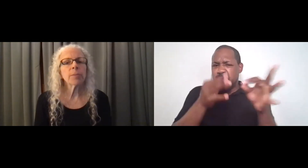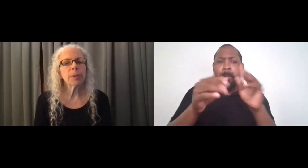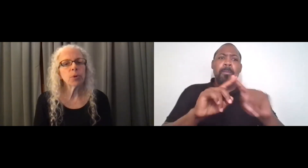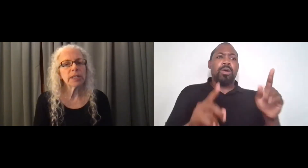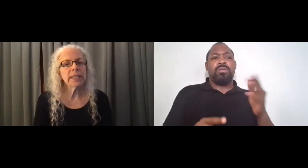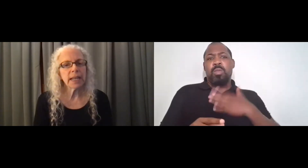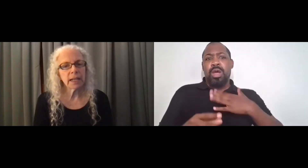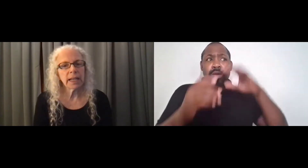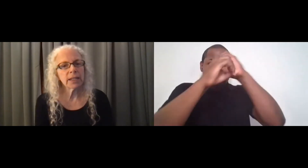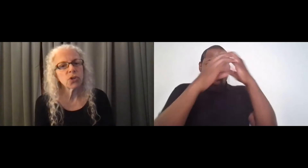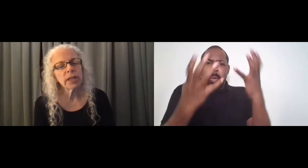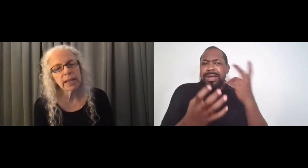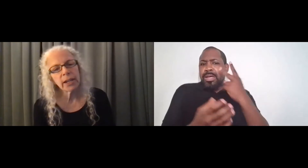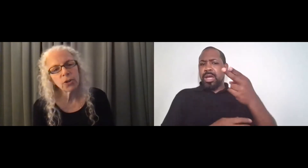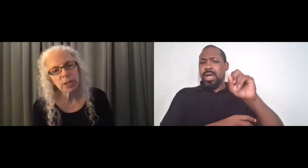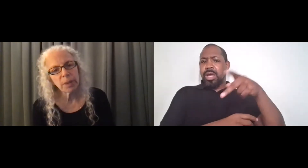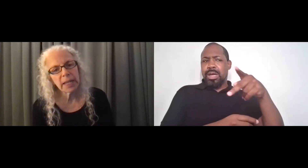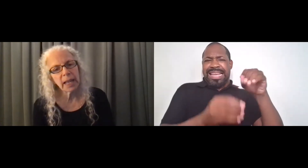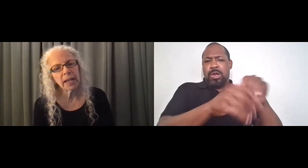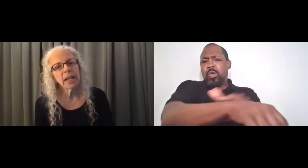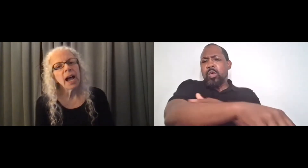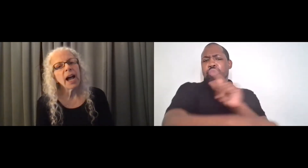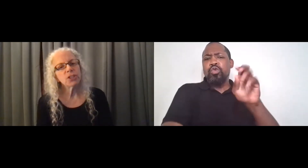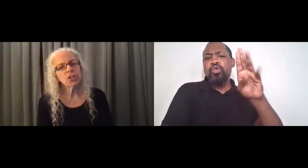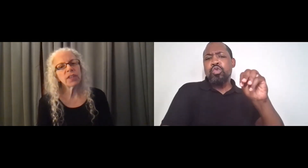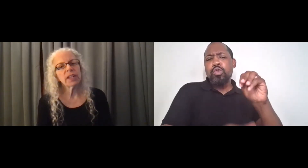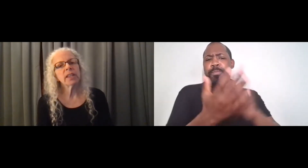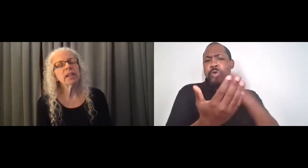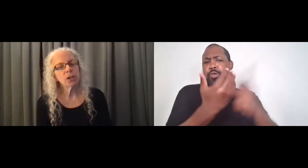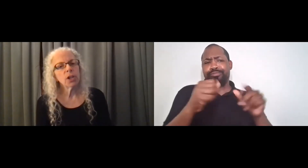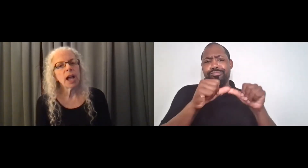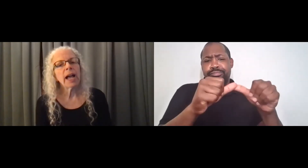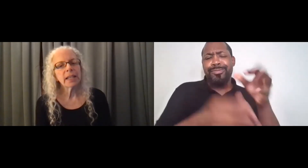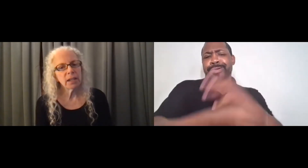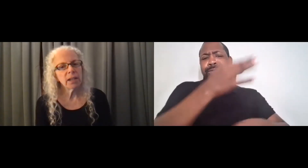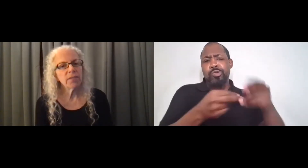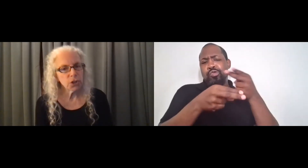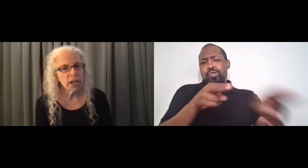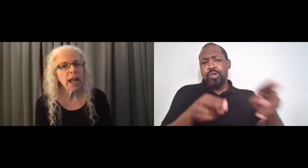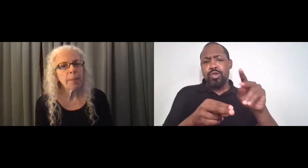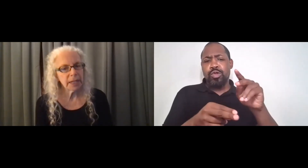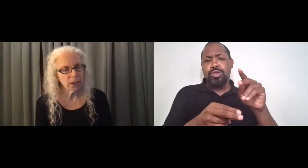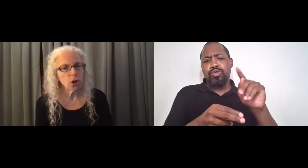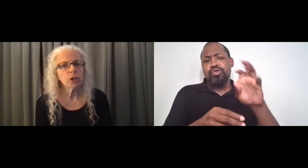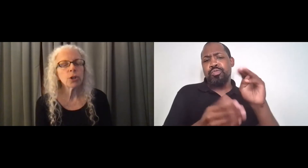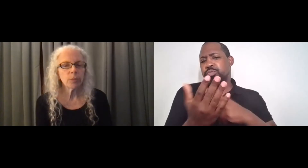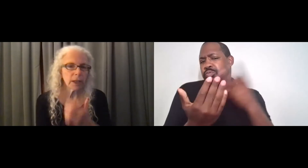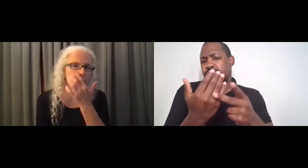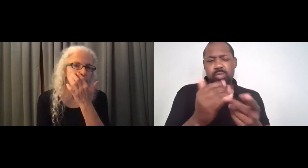more detail. I can certainly let her explain that. I just feel that I can envision it happening in the long term rather than it running